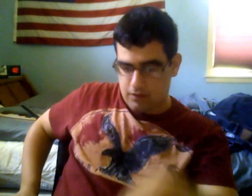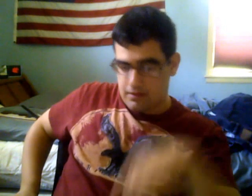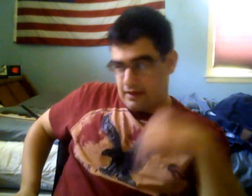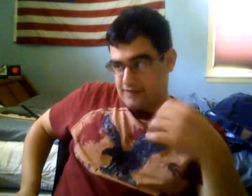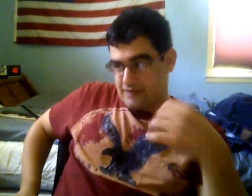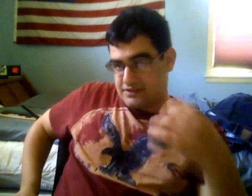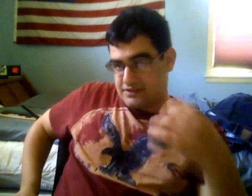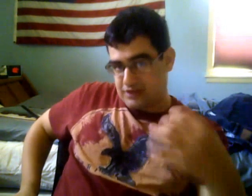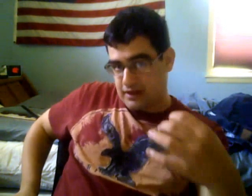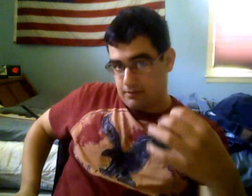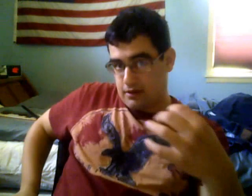At this time,